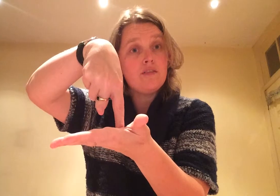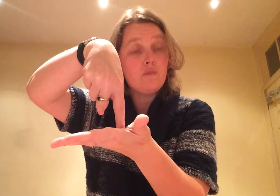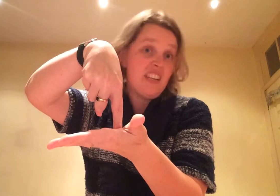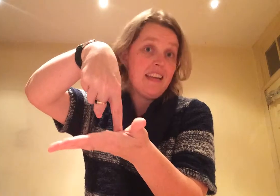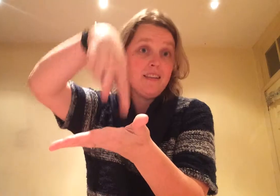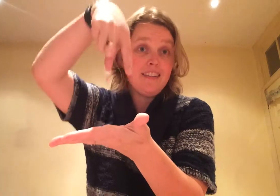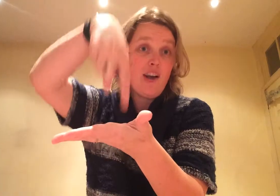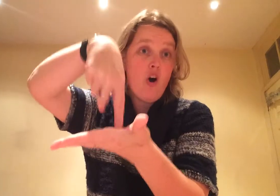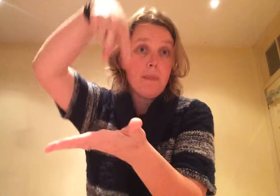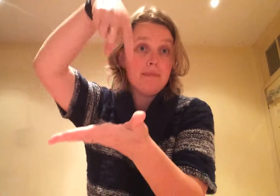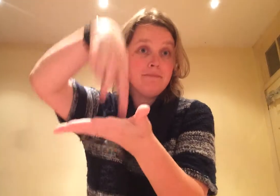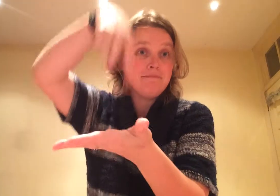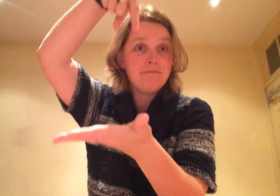one leg, like hop,